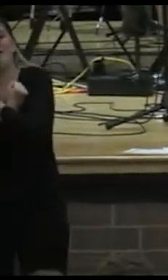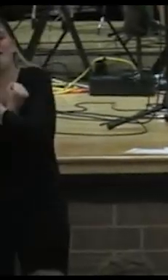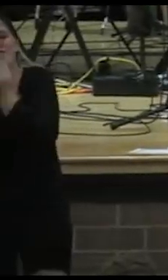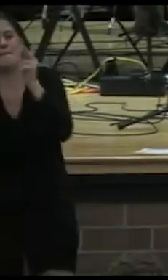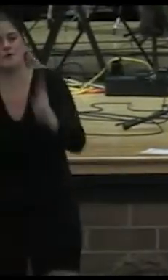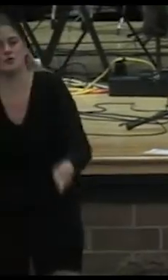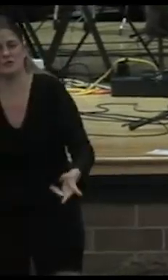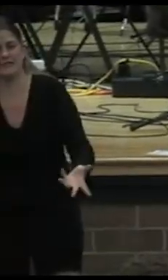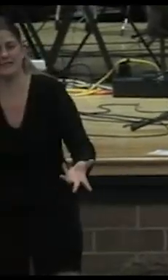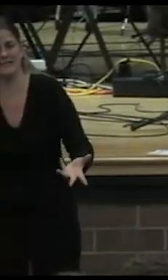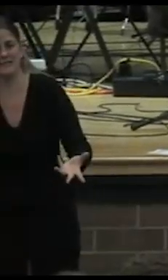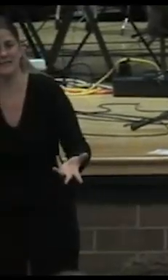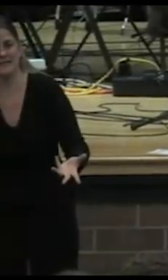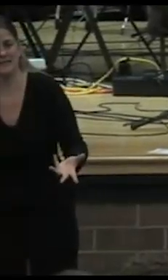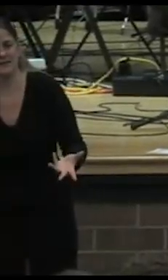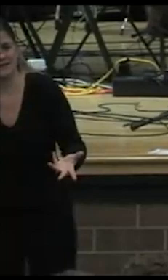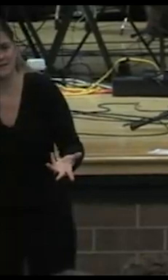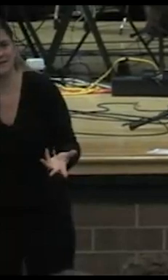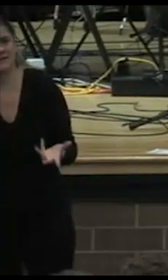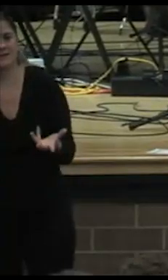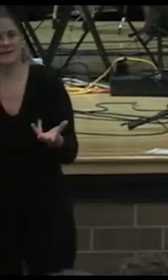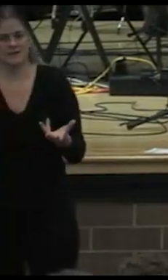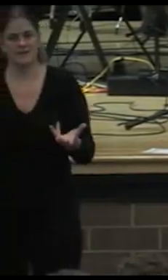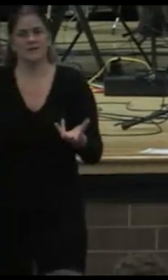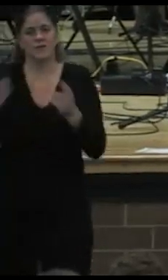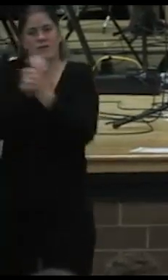Well, why do you want them to stop being that person?